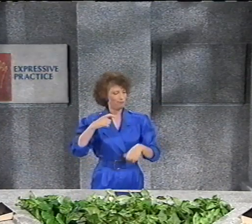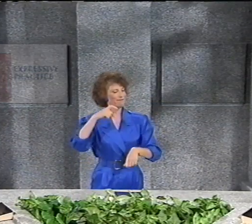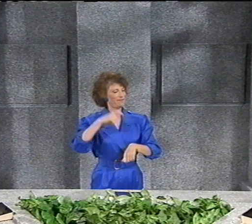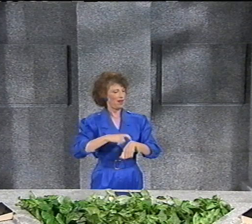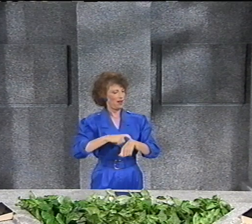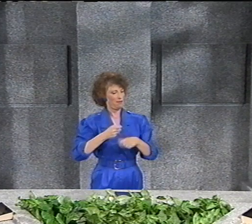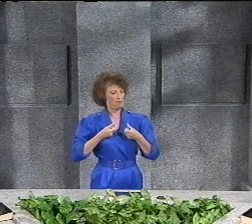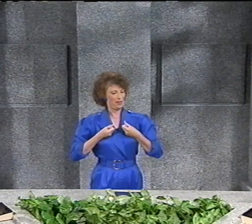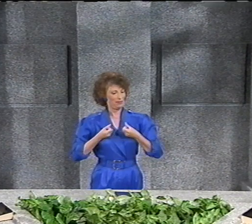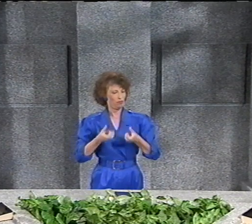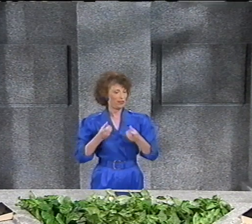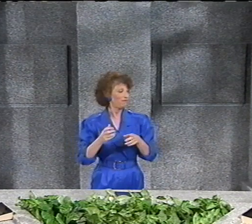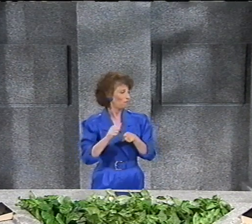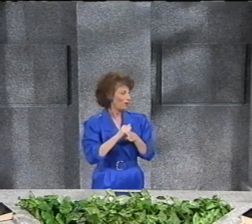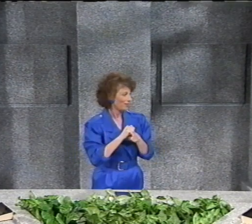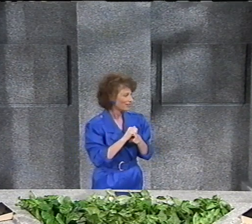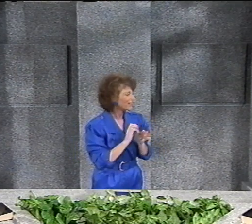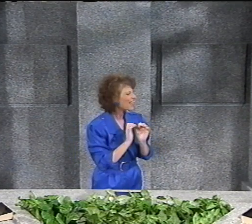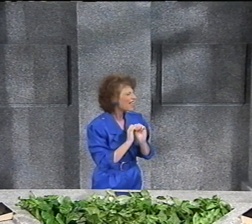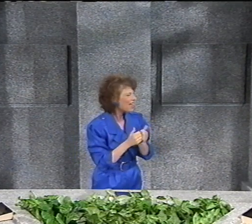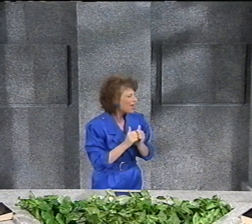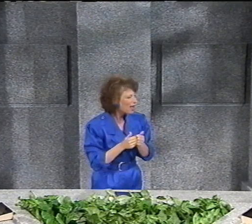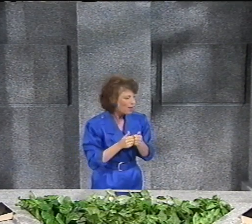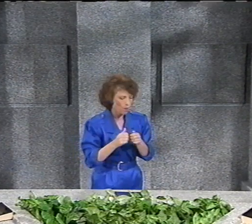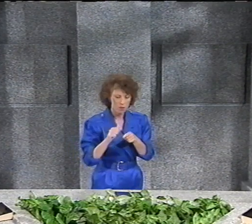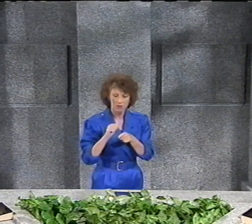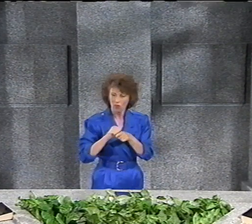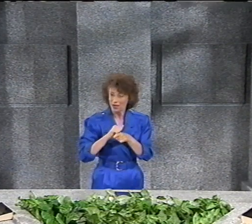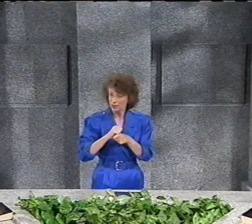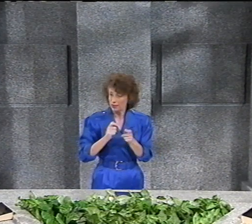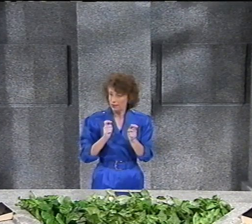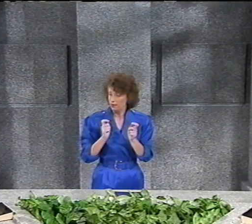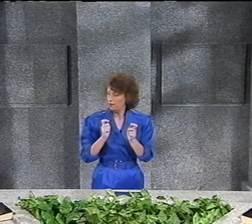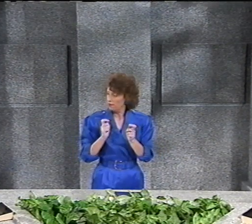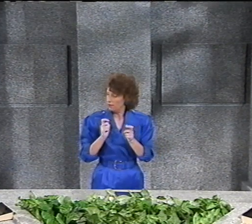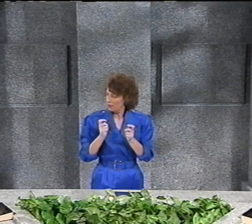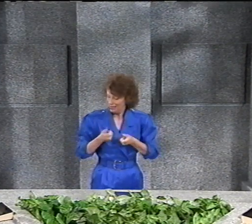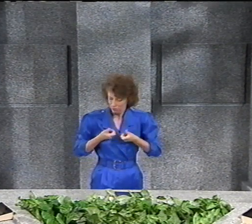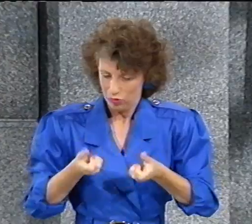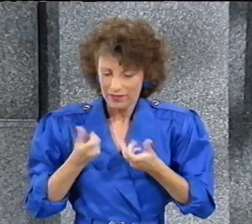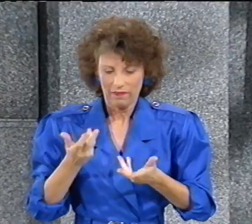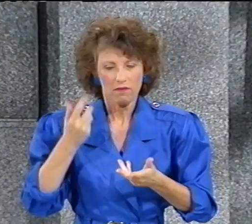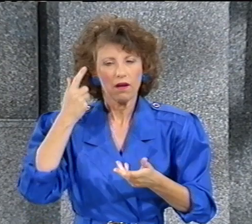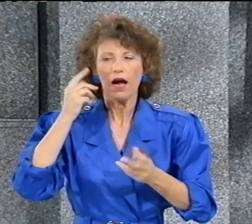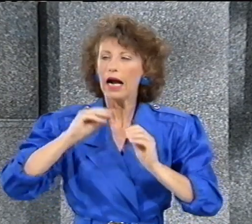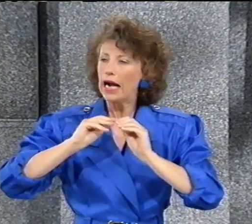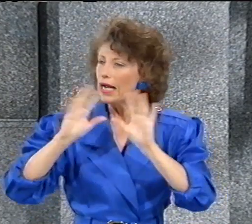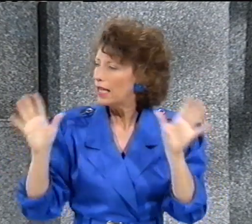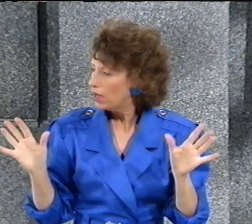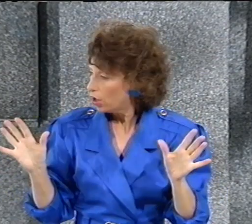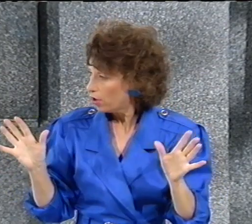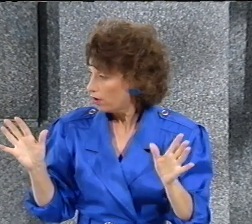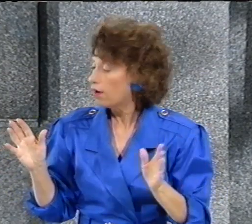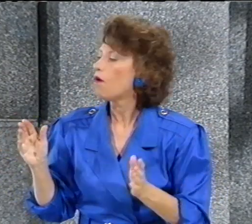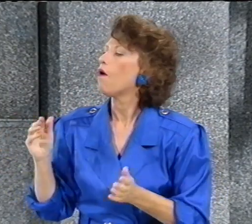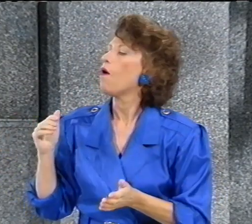Now we've come to a time when we can focus on strategies for expressive fingerspelling practice. We want to work